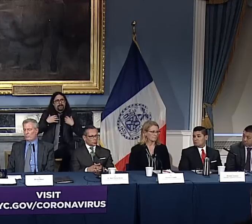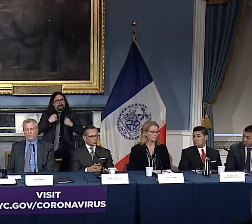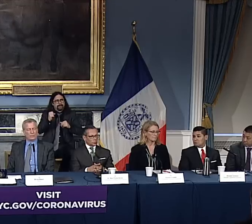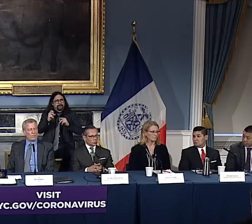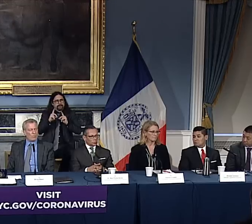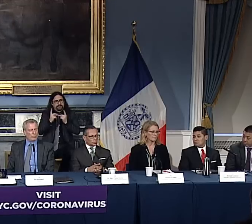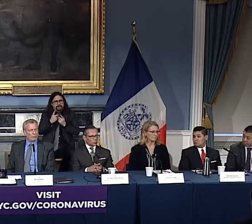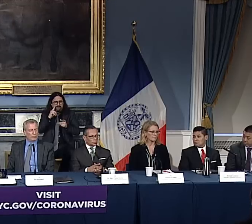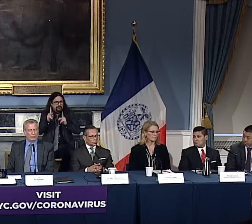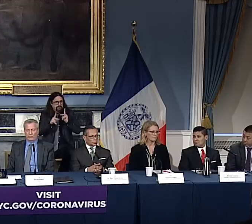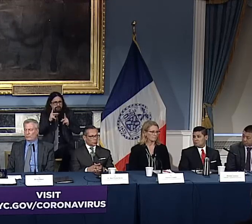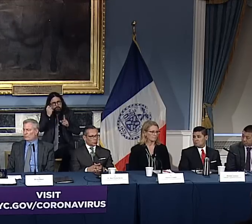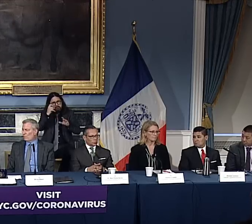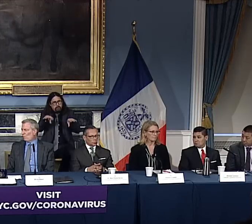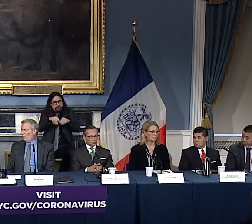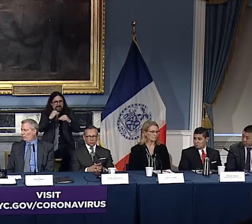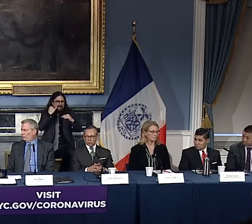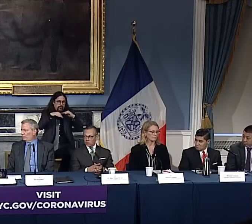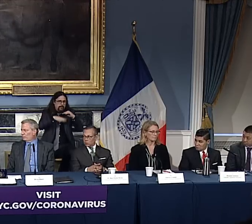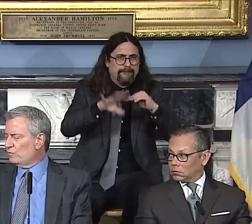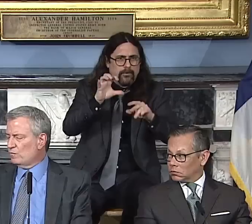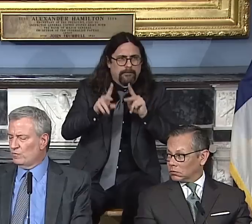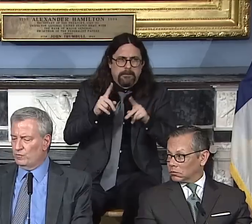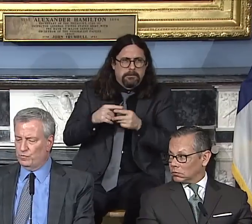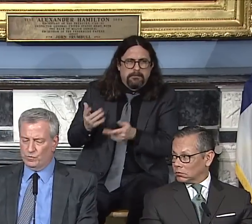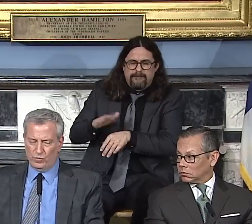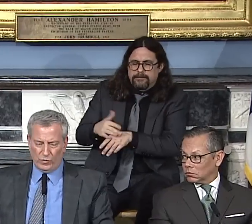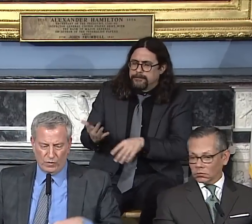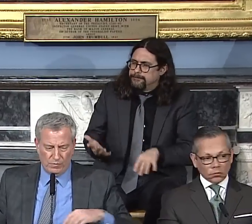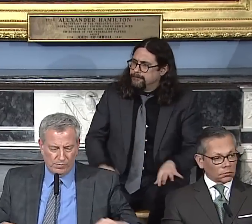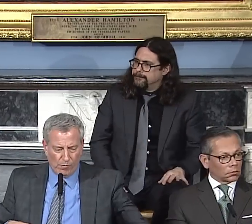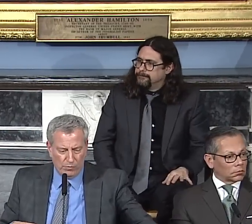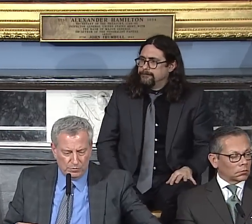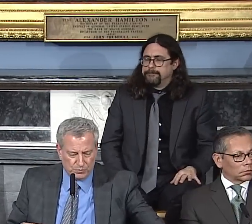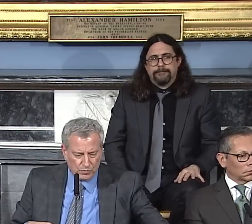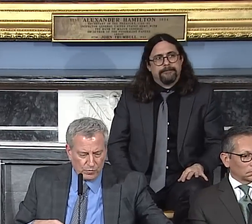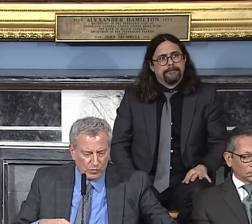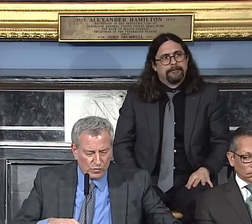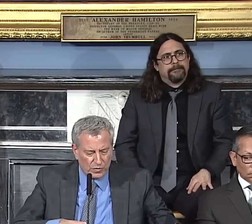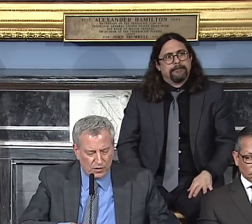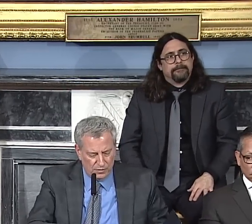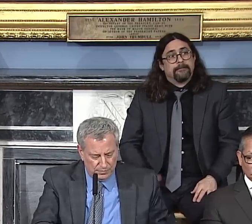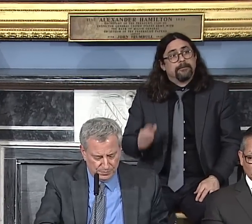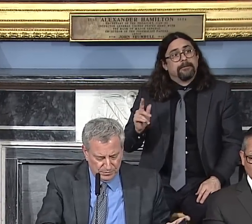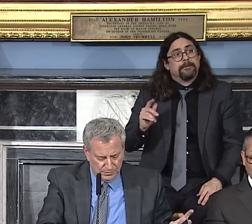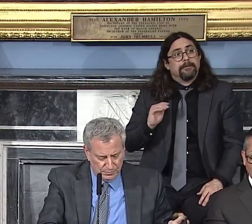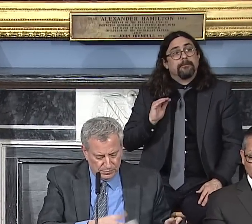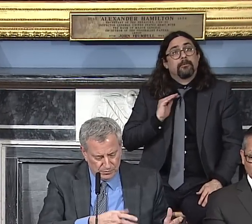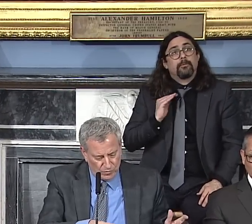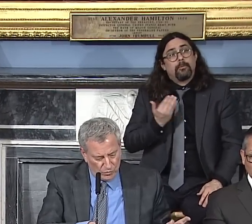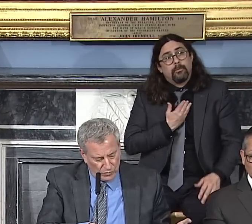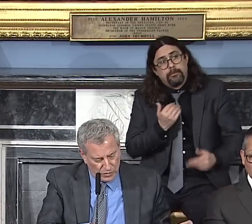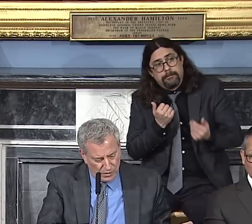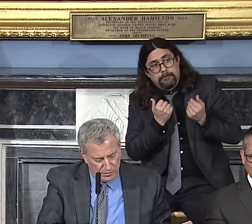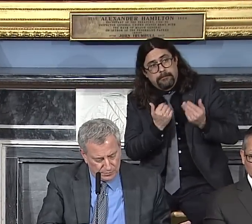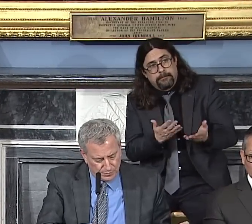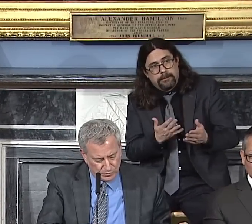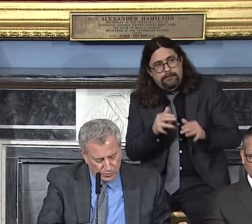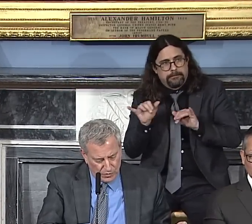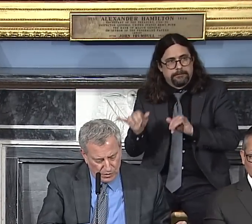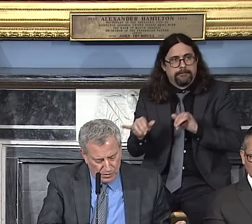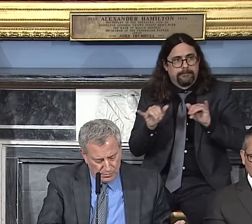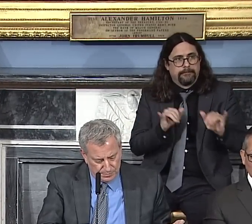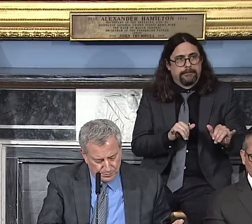ages. What are they to do? So our recommendation would be the same as we would give individuals who are having those questions